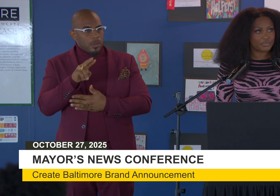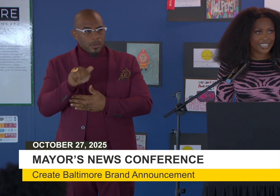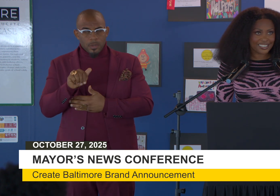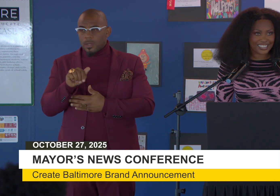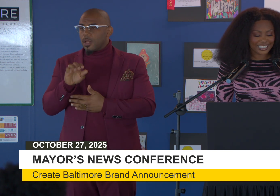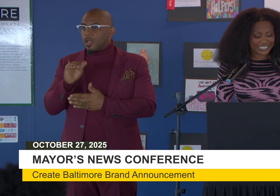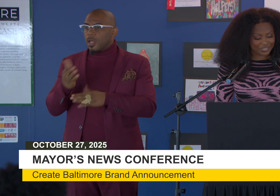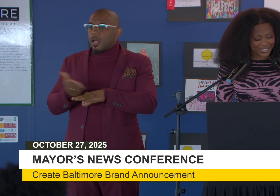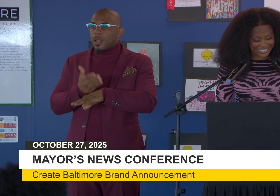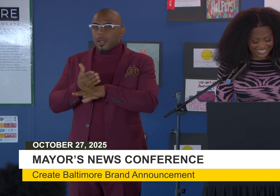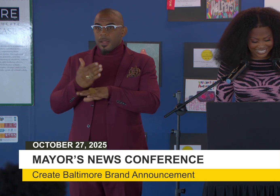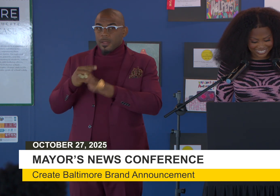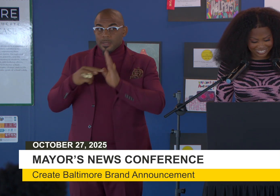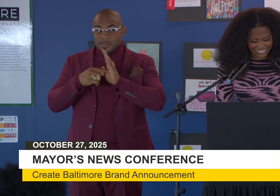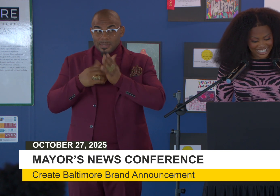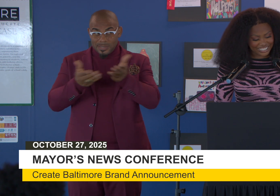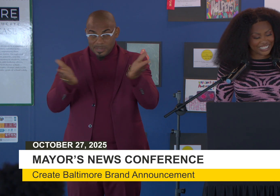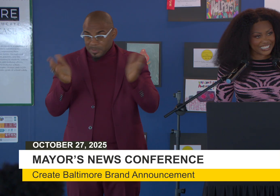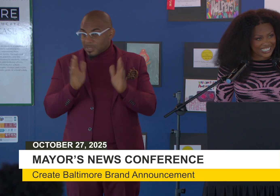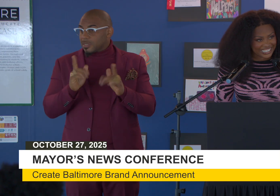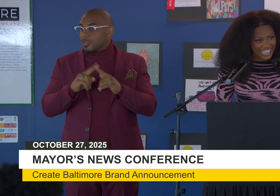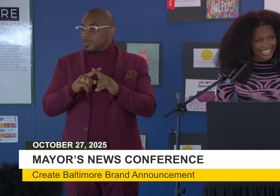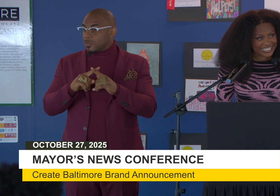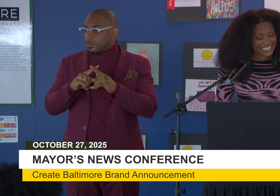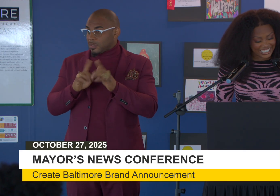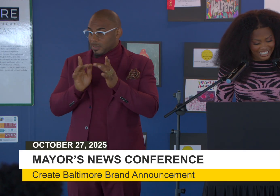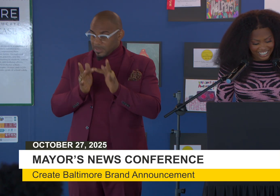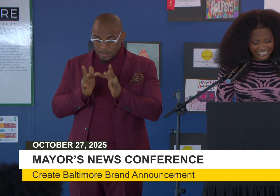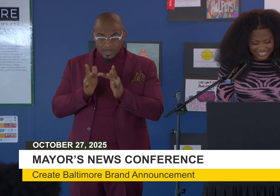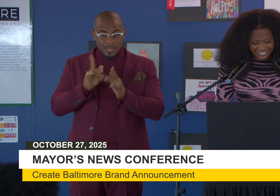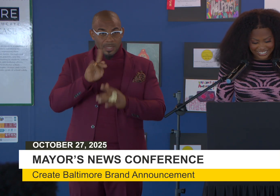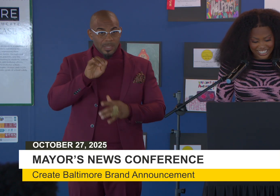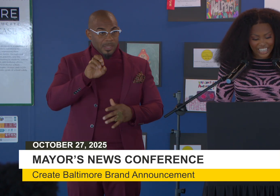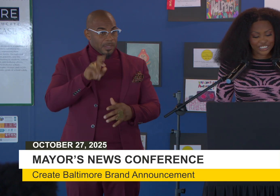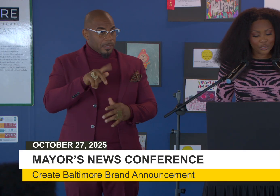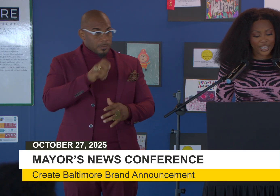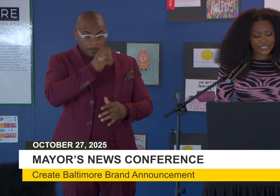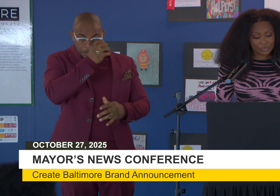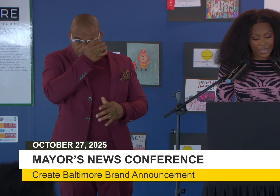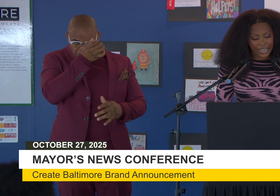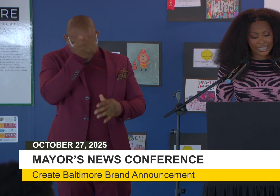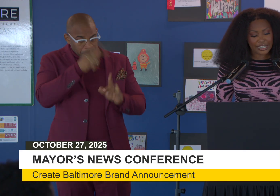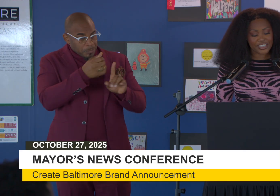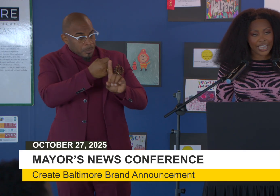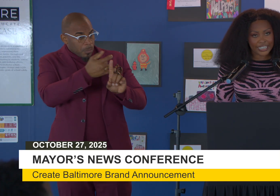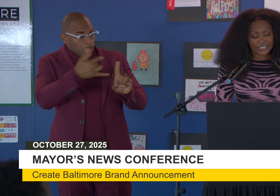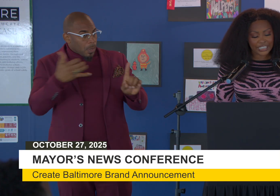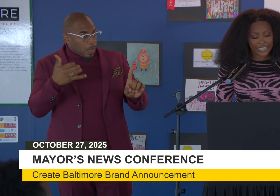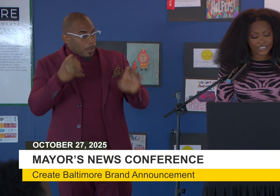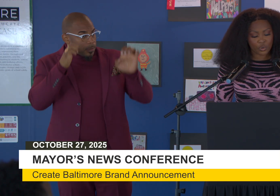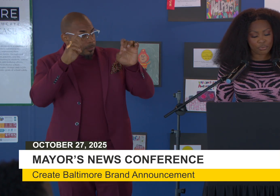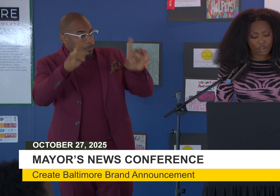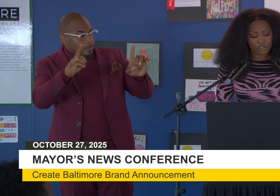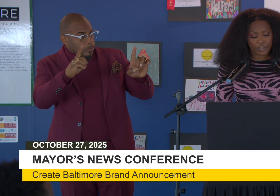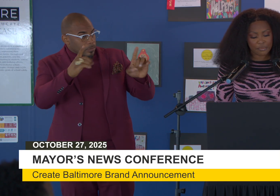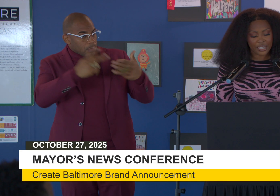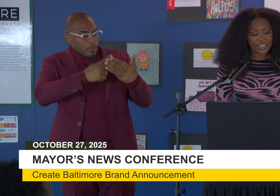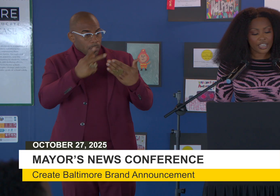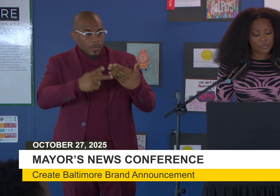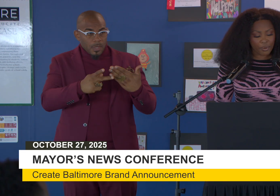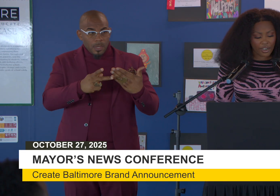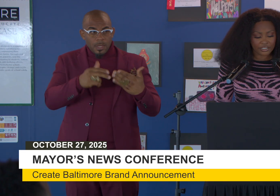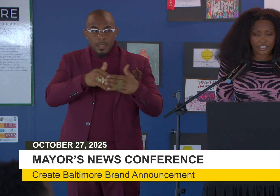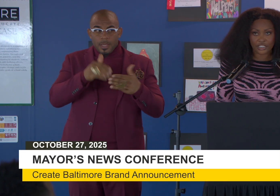to update the exhibits, to digitize the kiosks, and to expand the educational